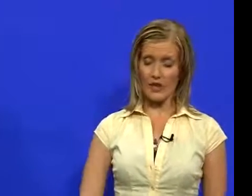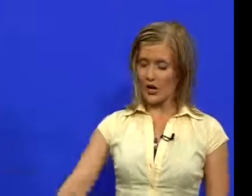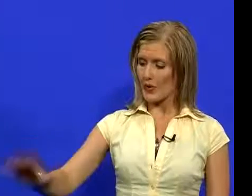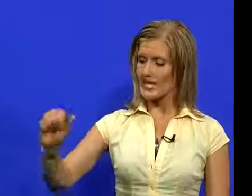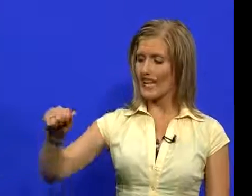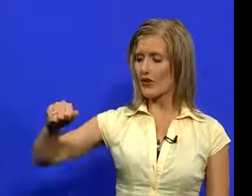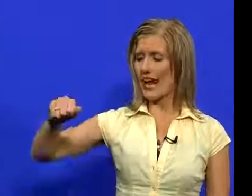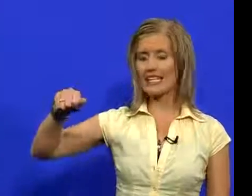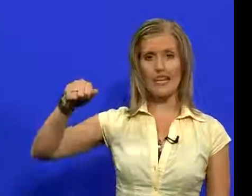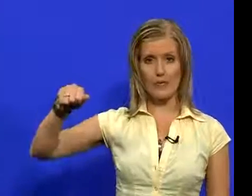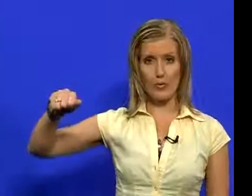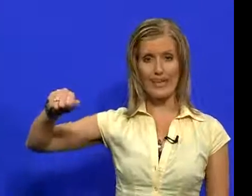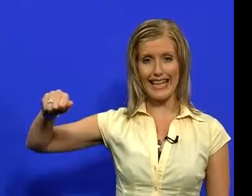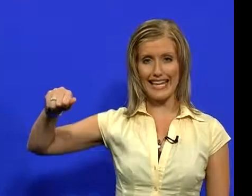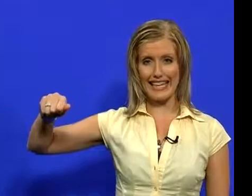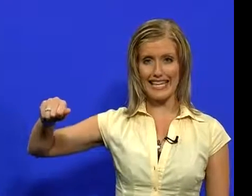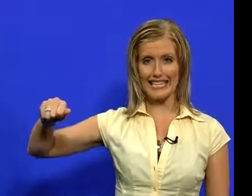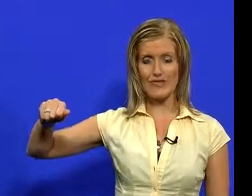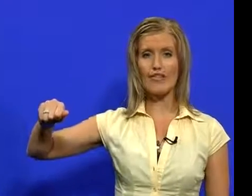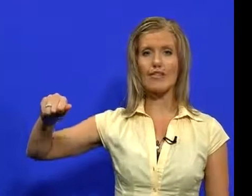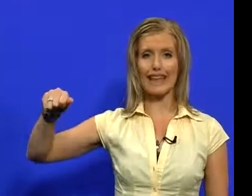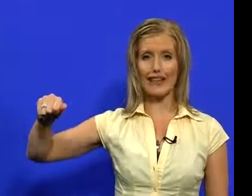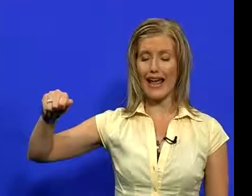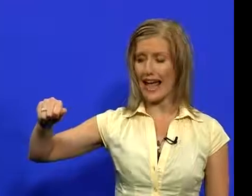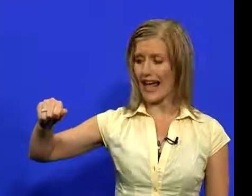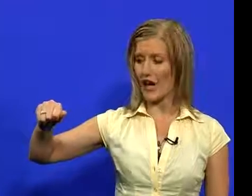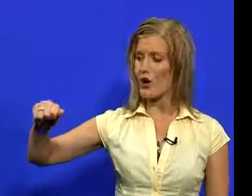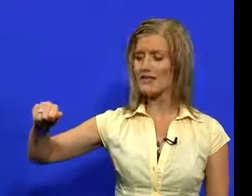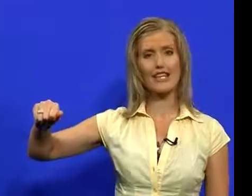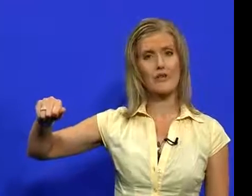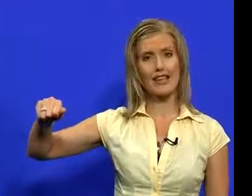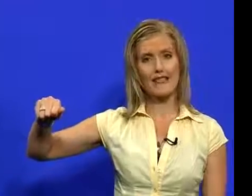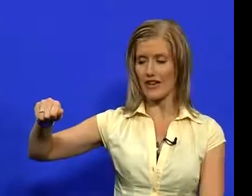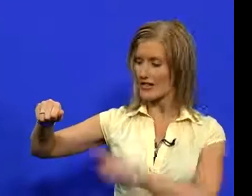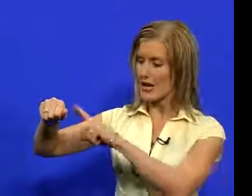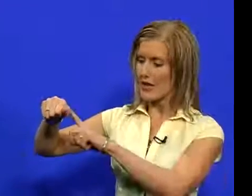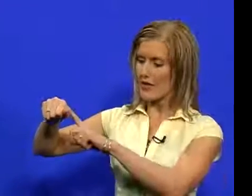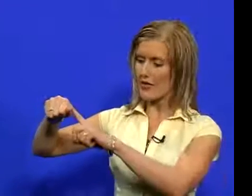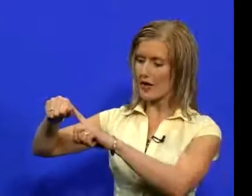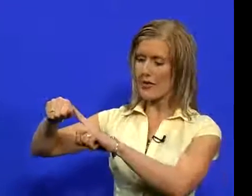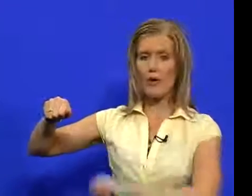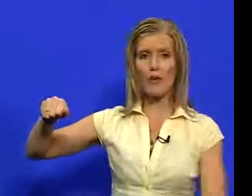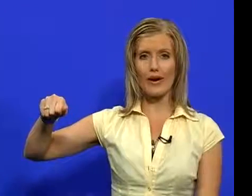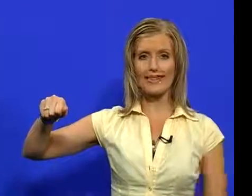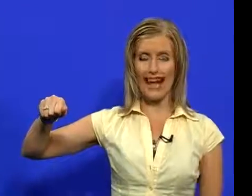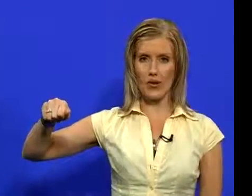You want to take your hand and form it like this. The letter A, almost like you're making a fist, but your thumb points